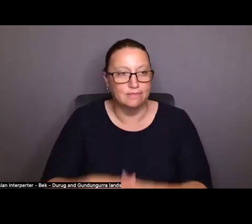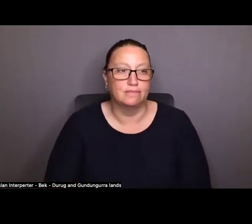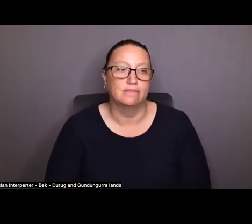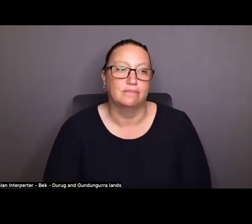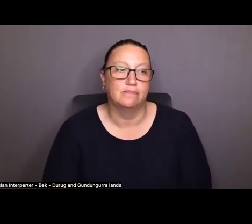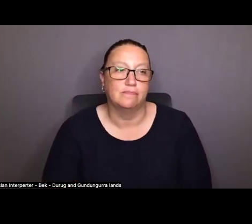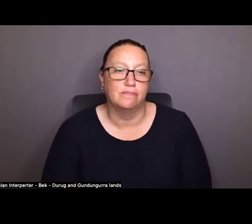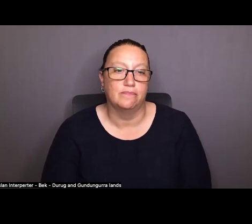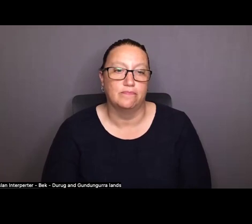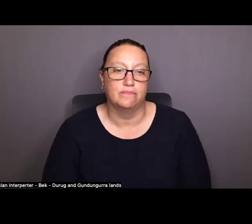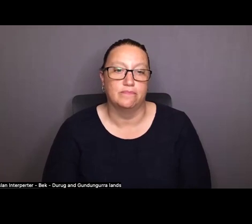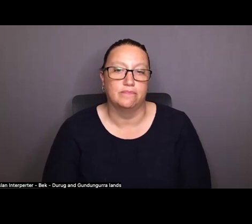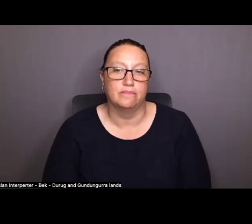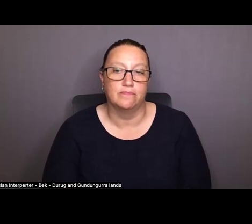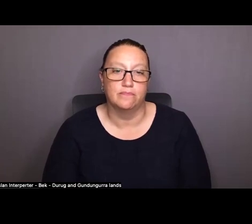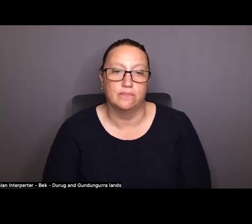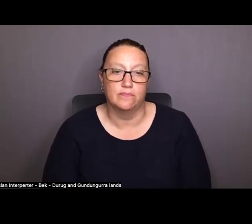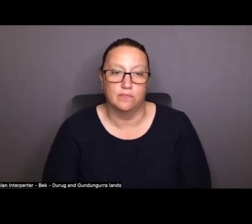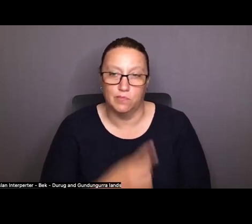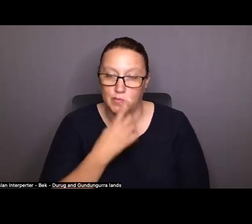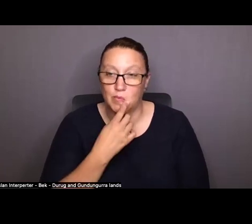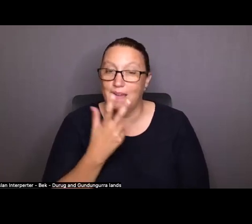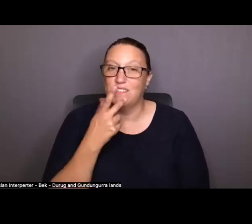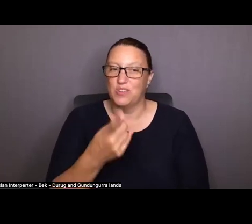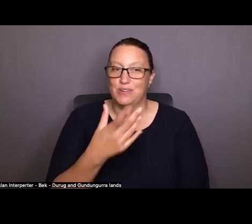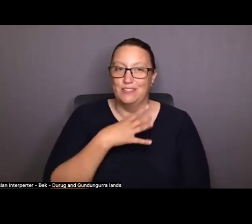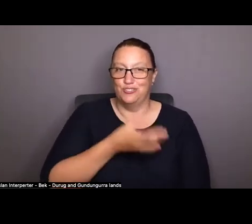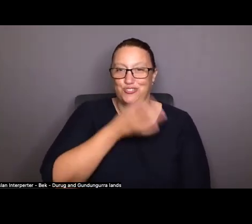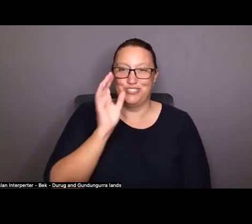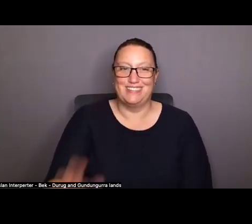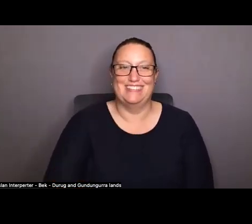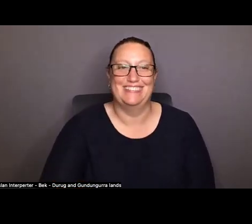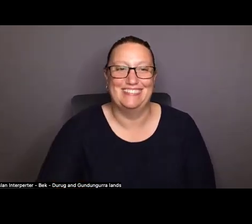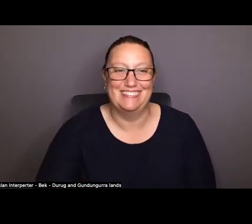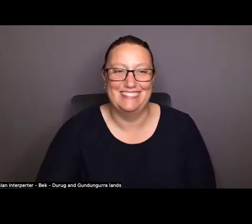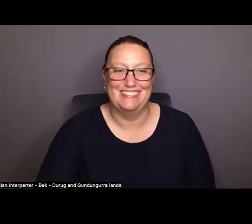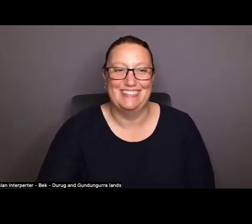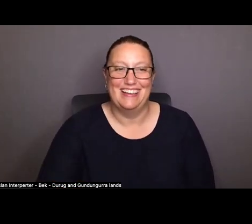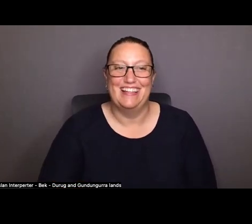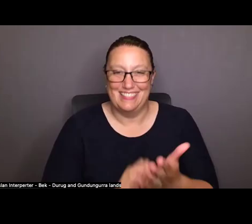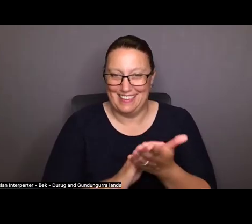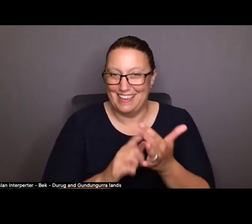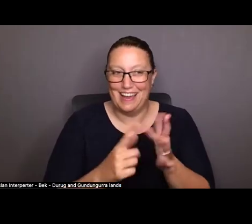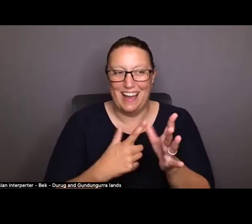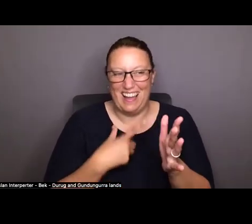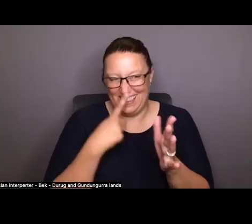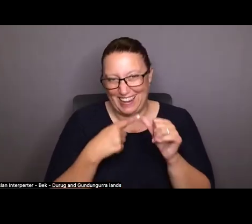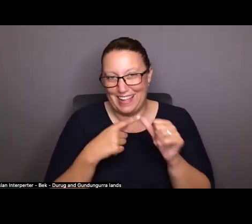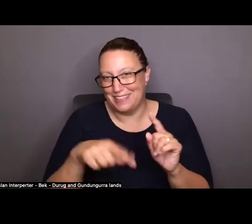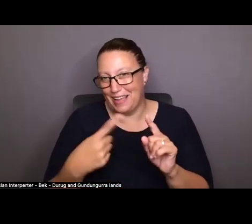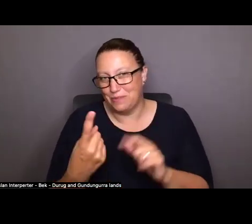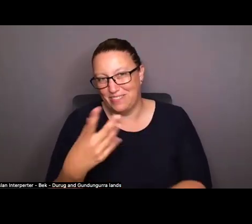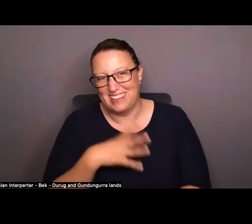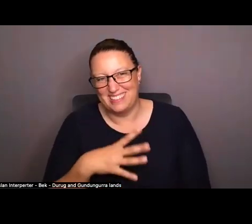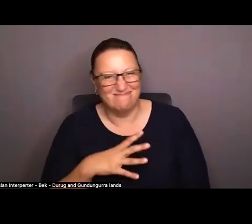And the other one, I was just going to say, like, Fia, do you need a drink? If you need a drink of water or something, Thank you. I can No, answer this one if you need.